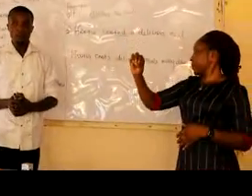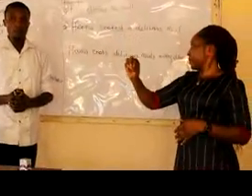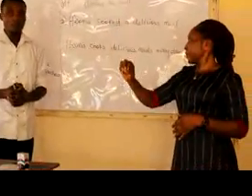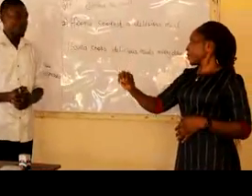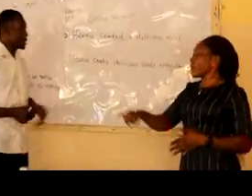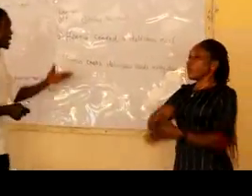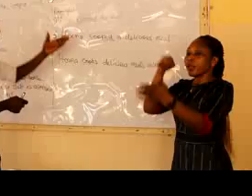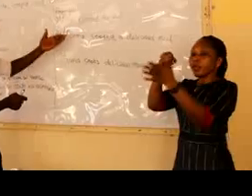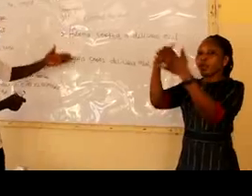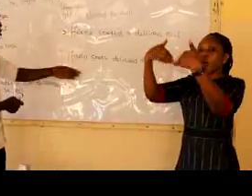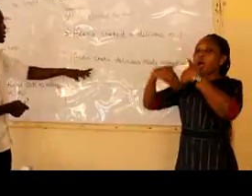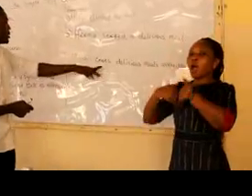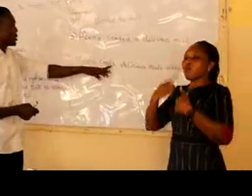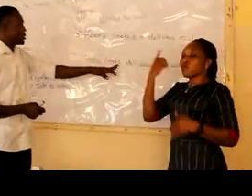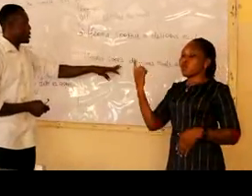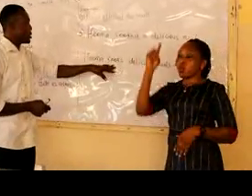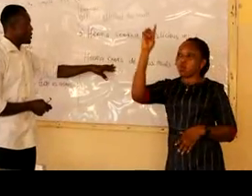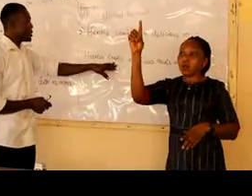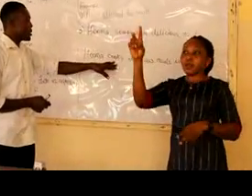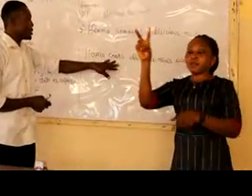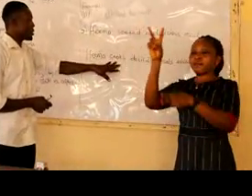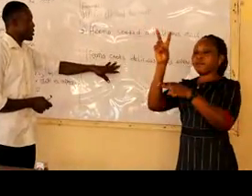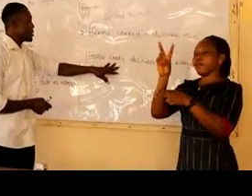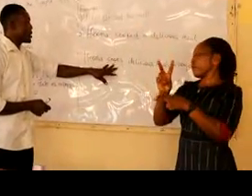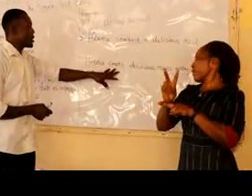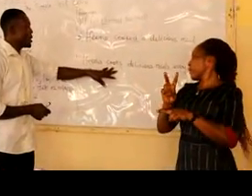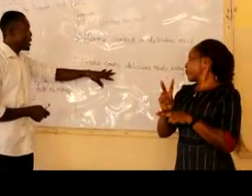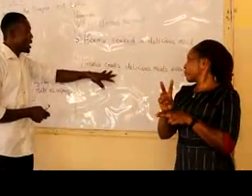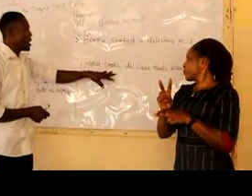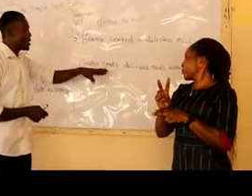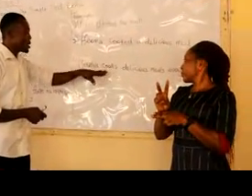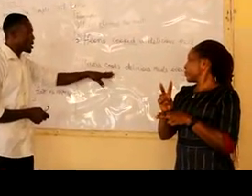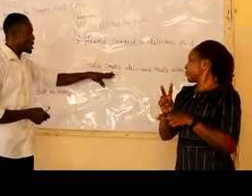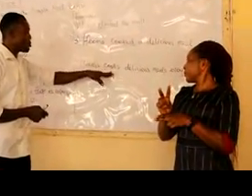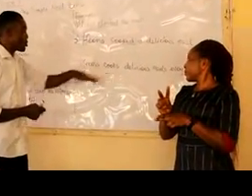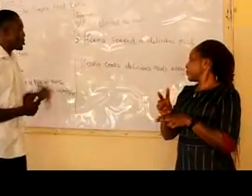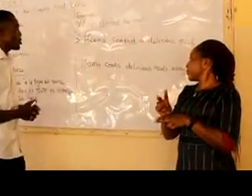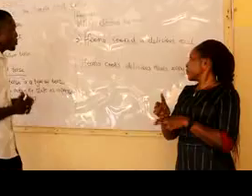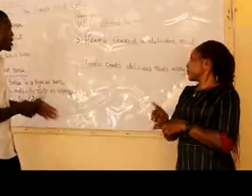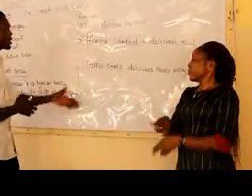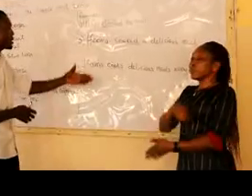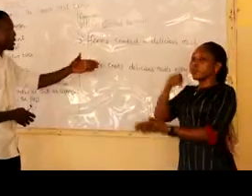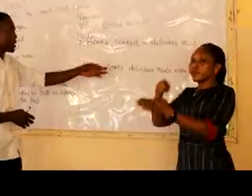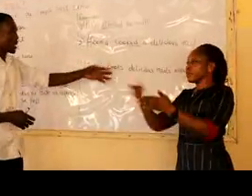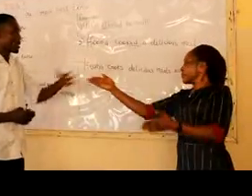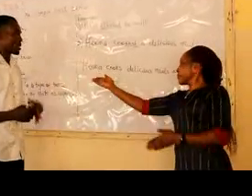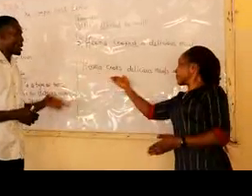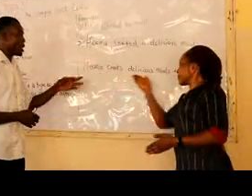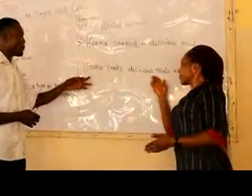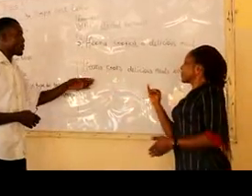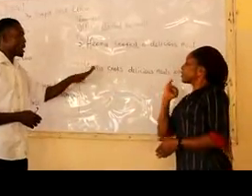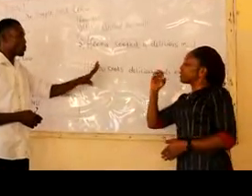verb. Now, this is a simple present